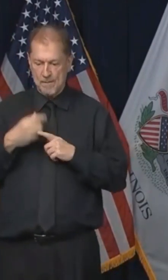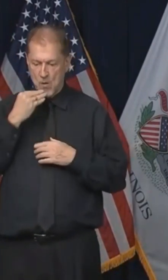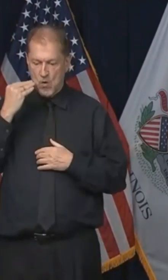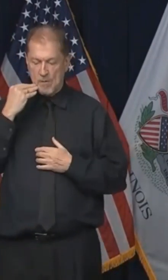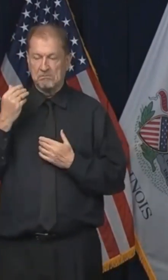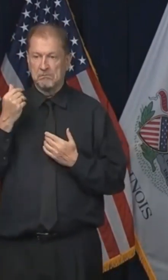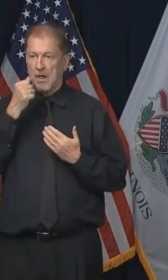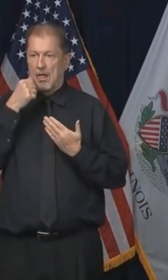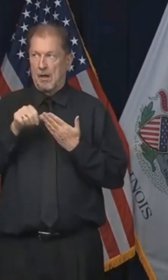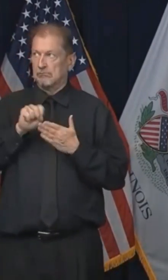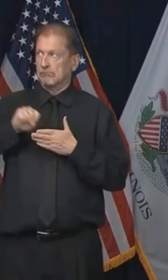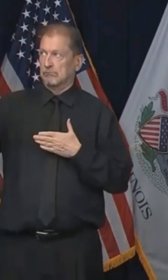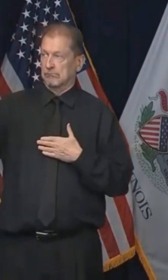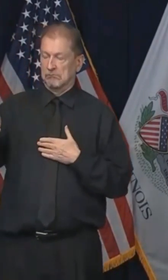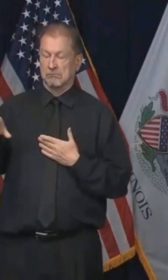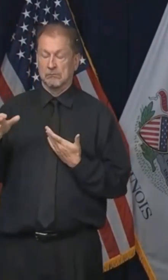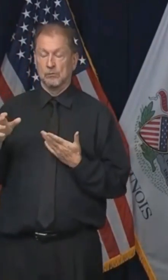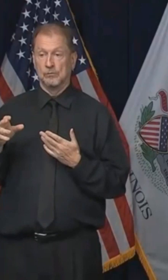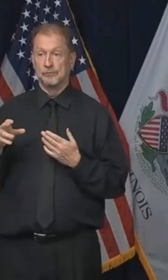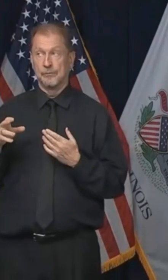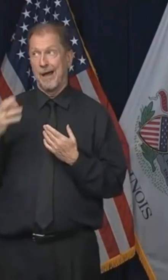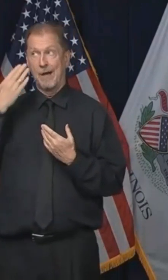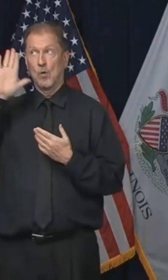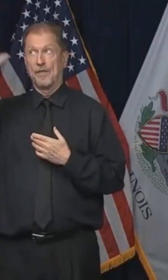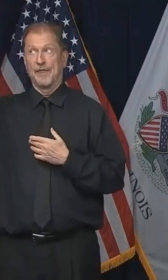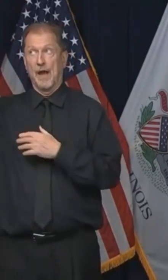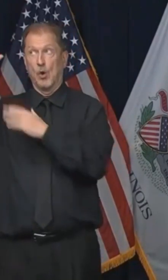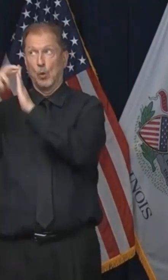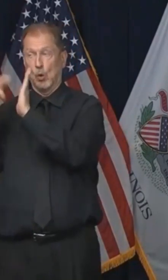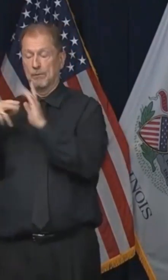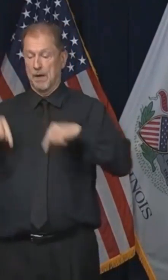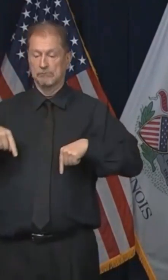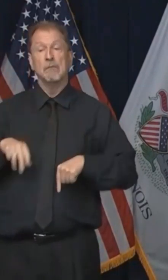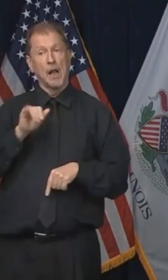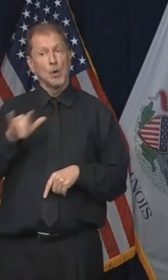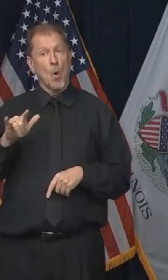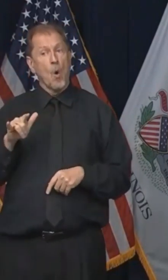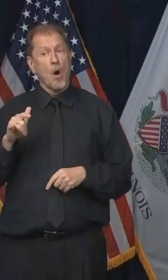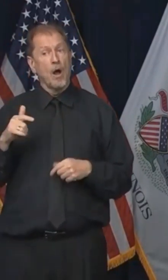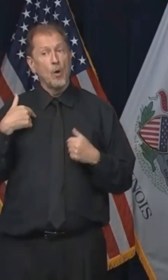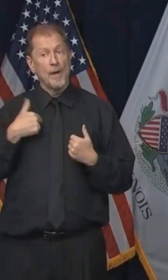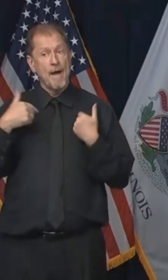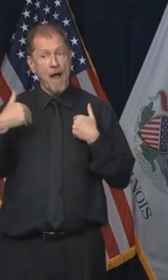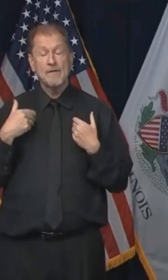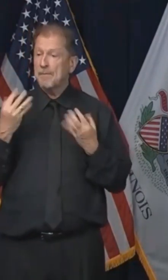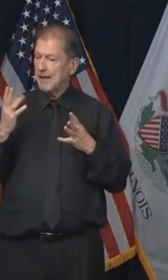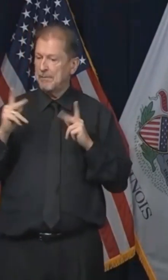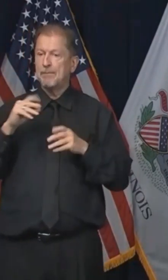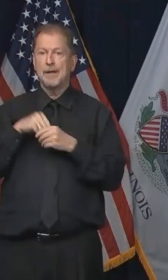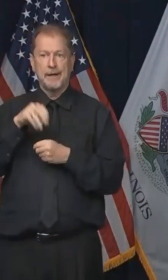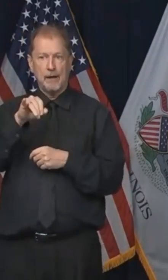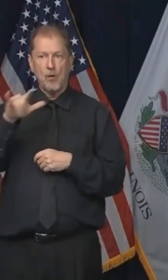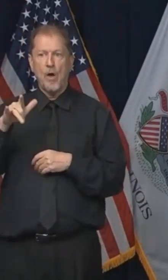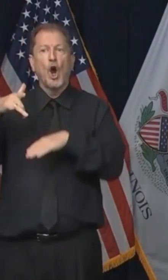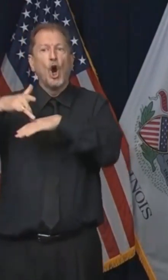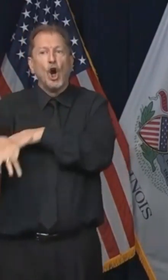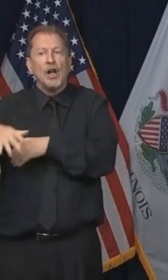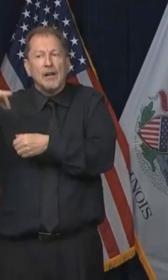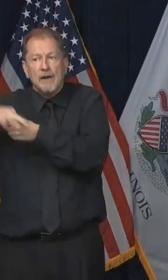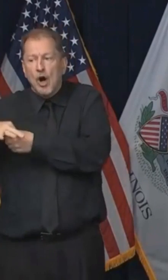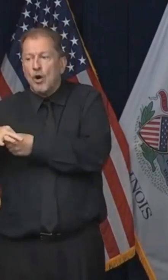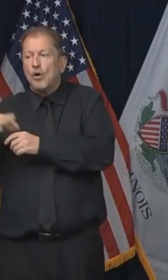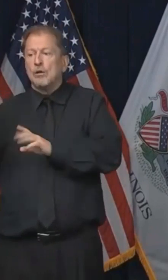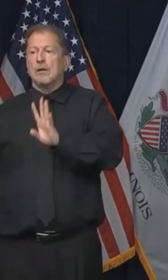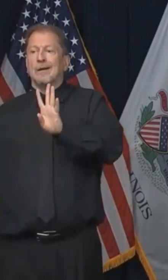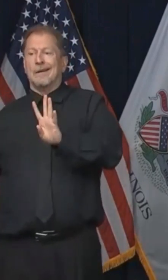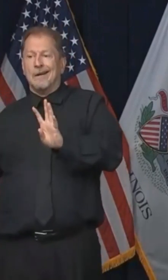very important in the state of Illinois. Many, many people took advantage of mail-in ballots. Many, many people early voted, and